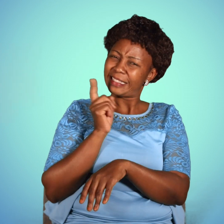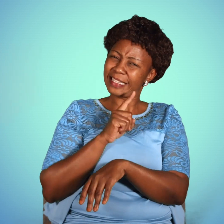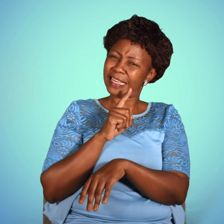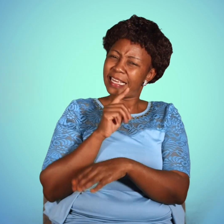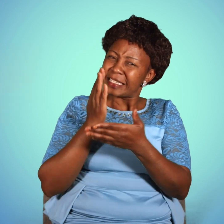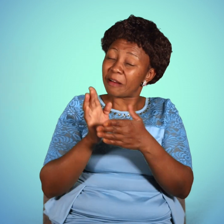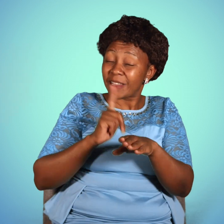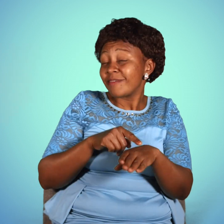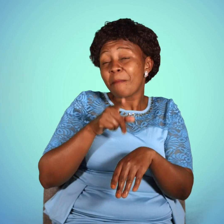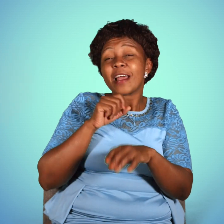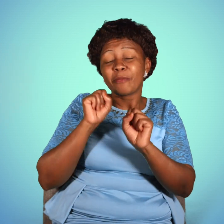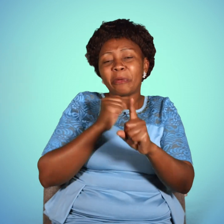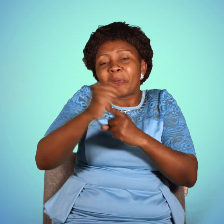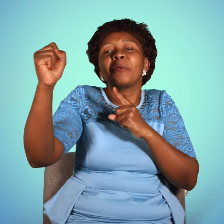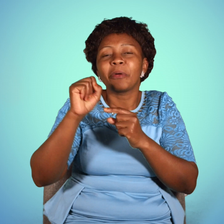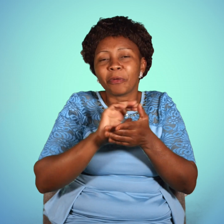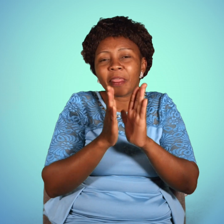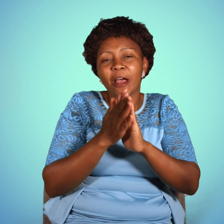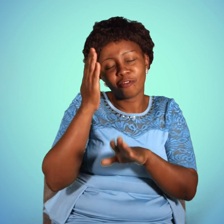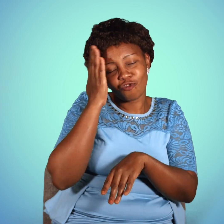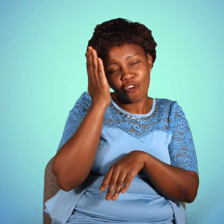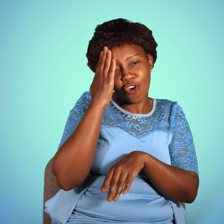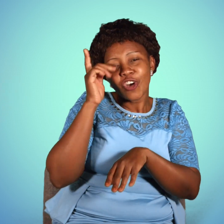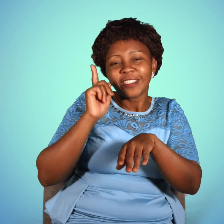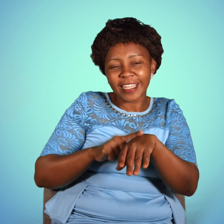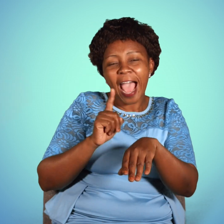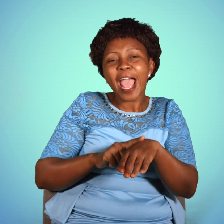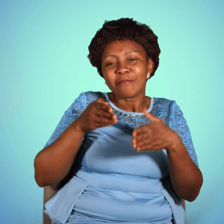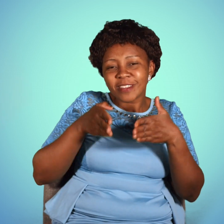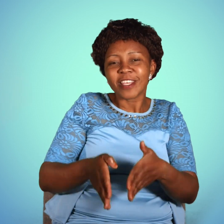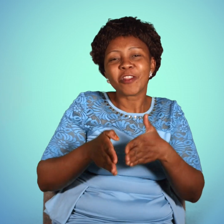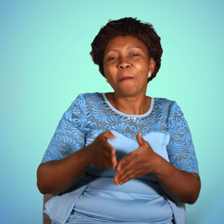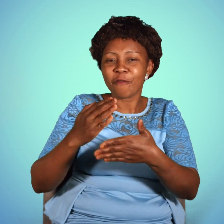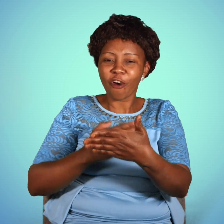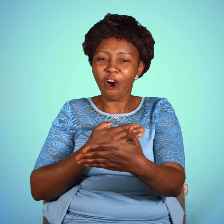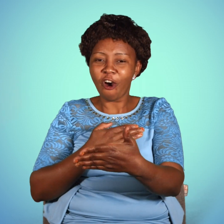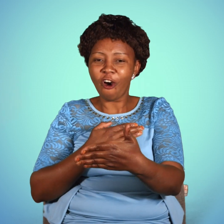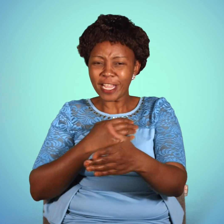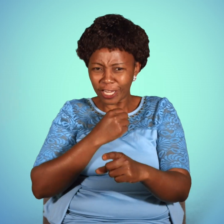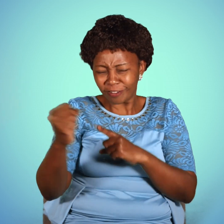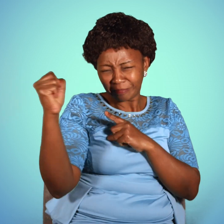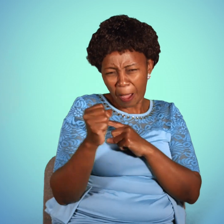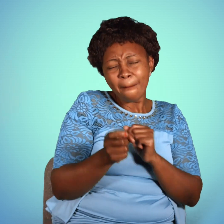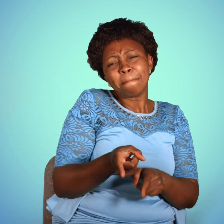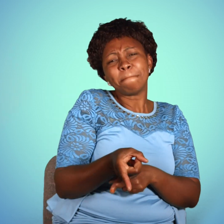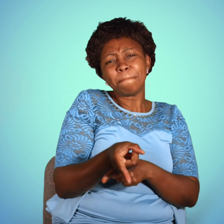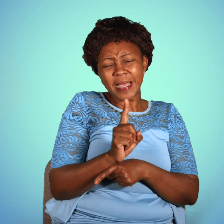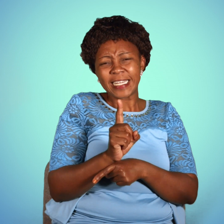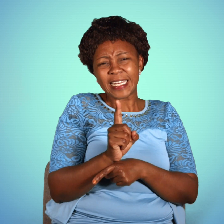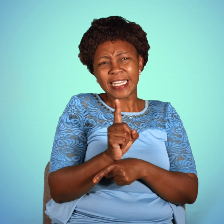There is also the risk that a man may release sperms without knowing. During sex, prior to